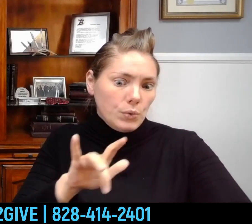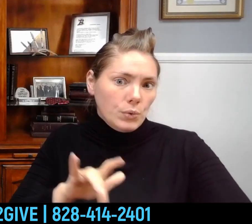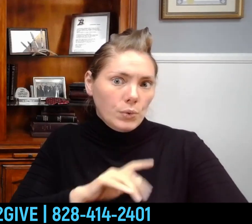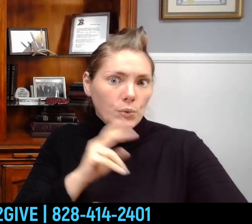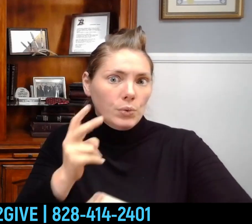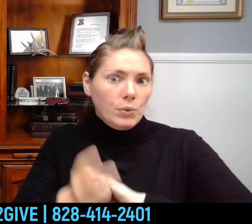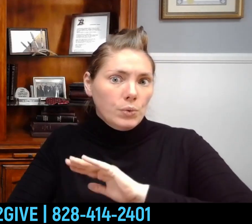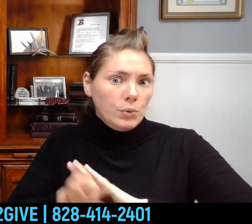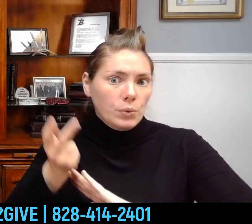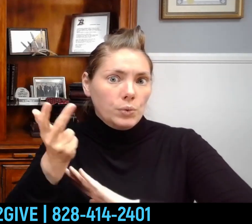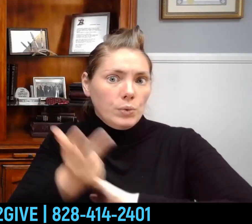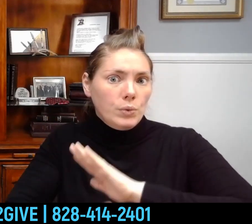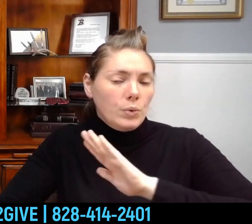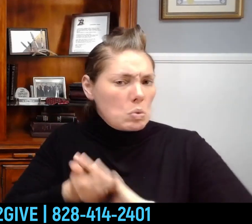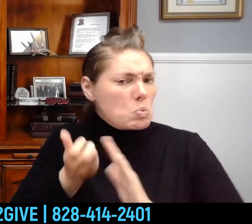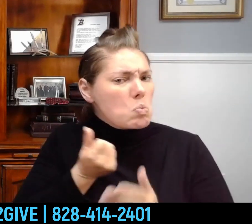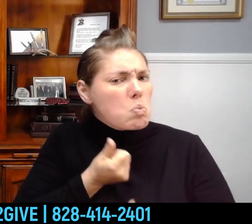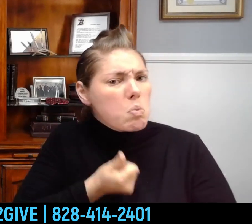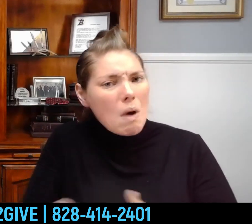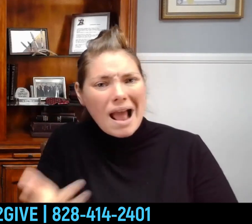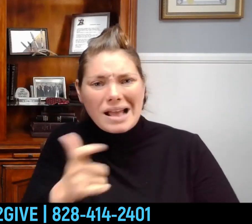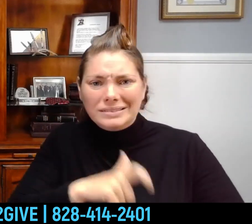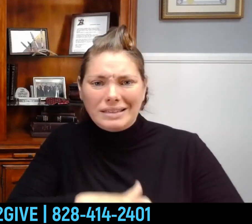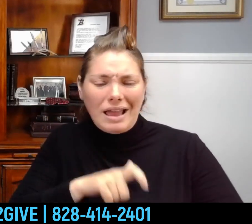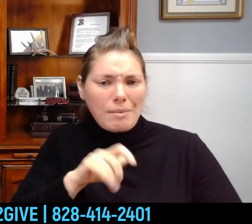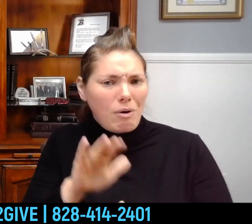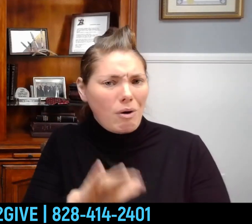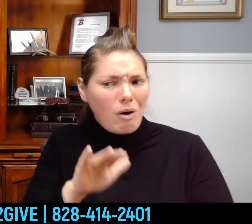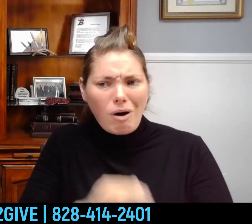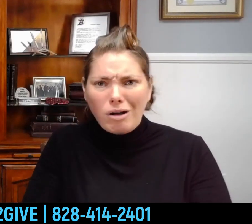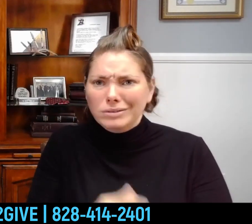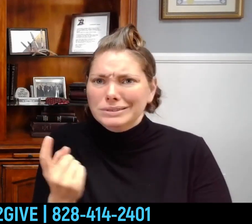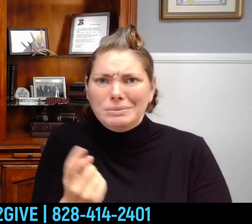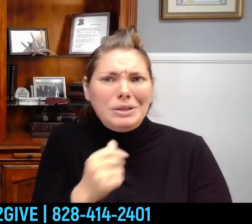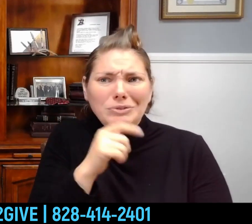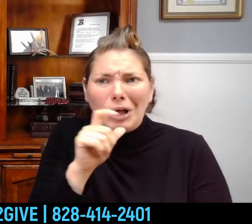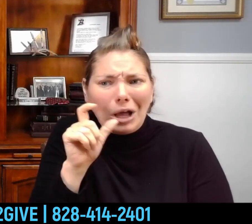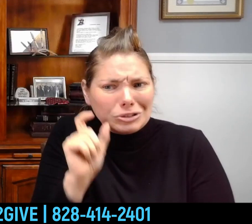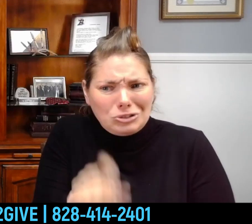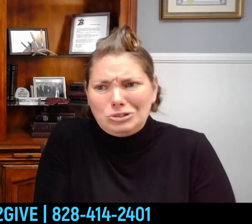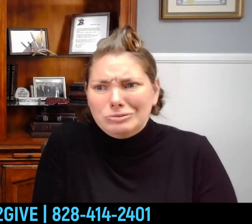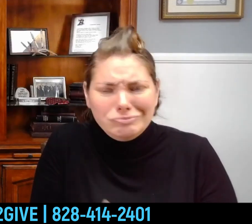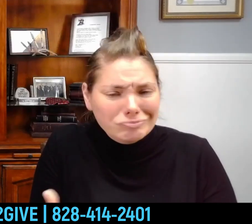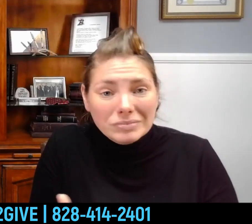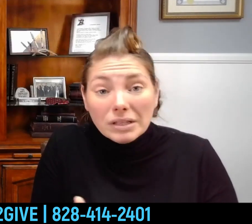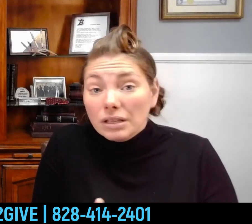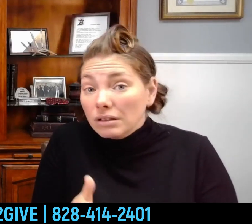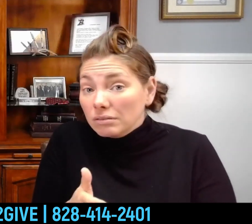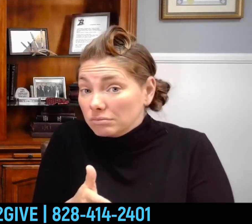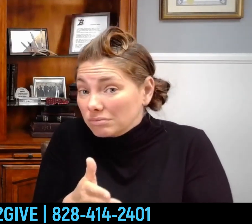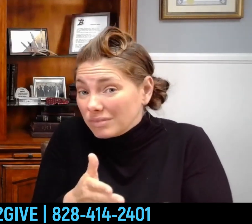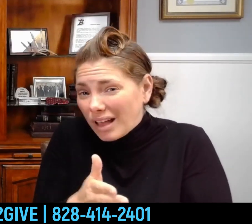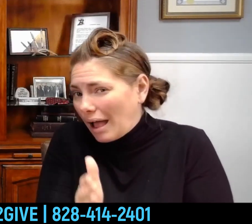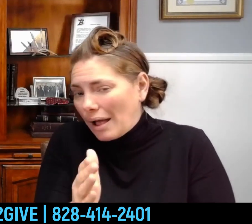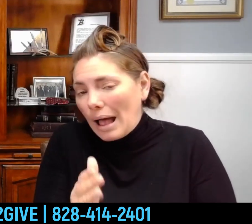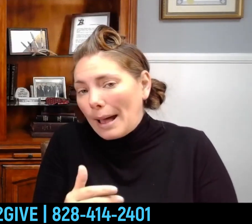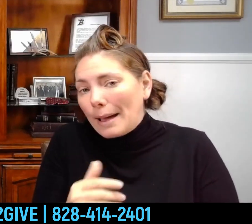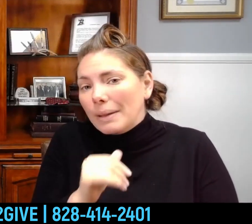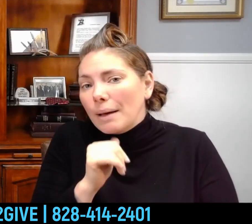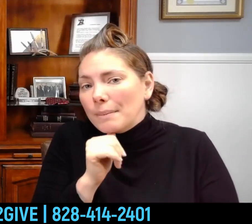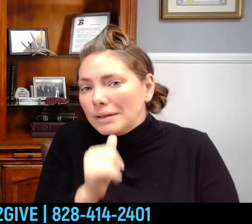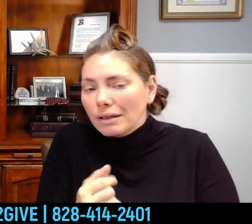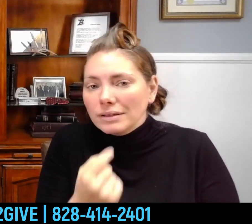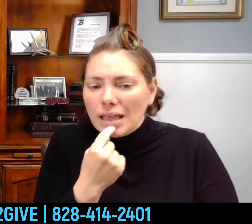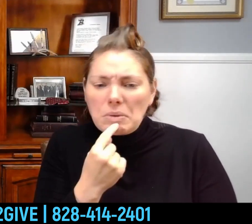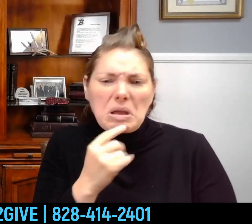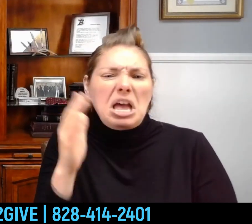so much time on things that we really shouldn't even be bothering with. It's okay. I'm not saying that you can't